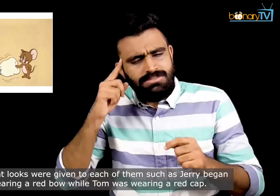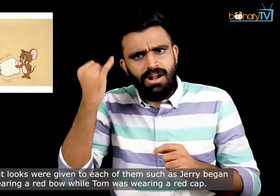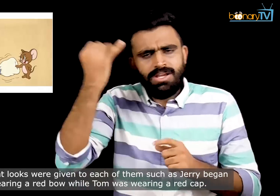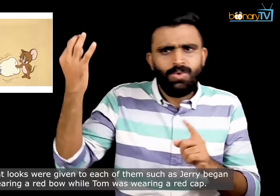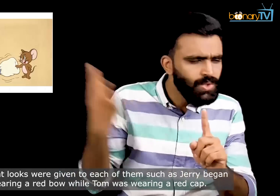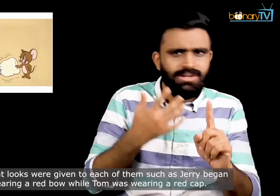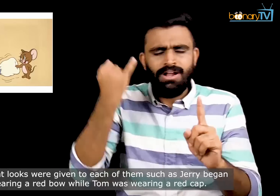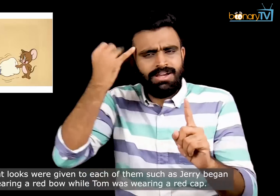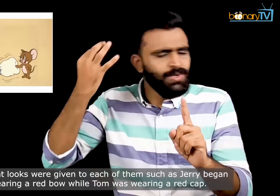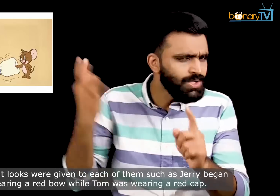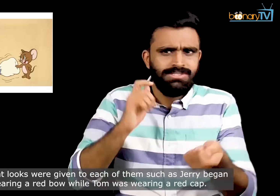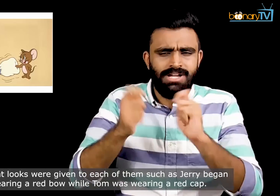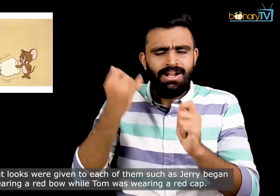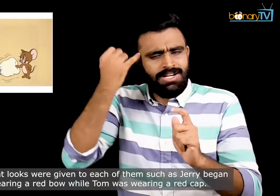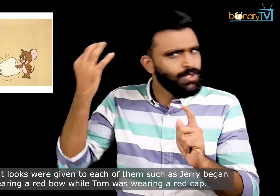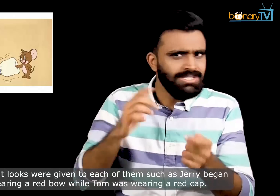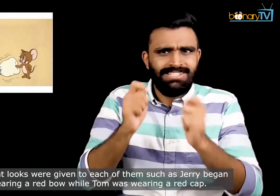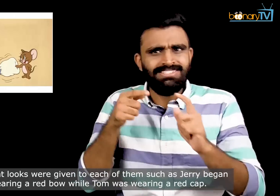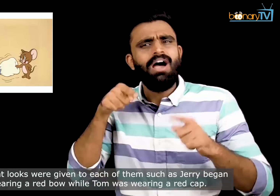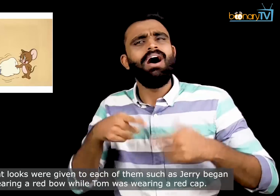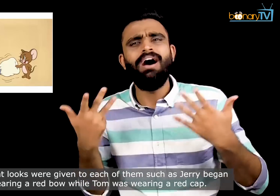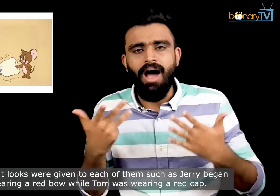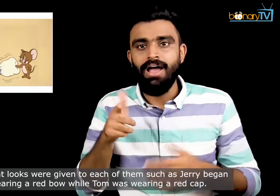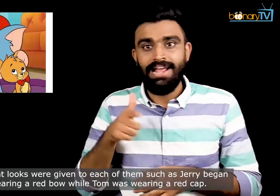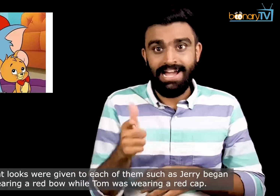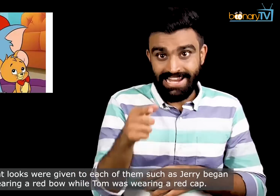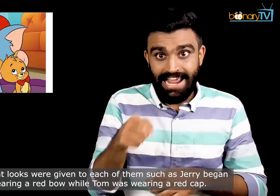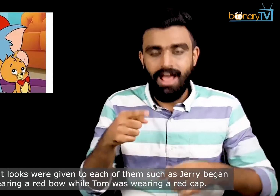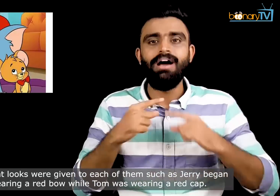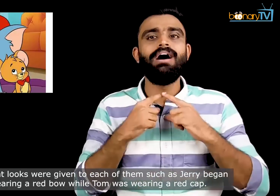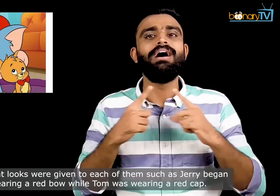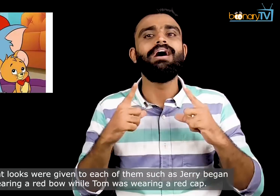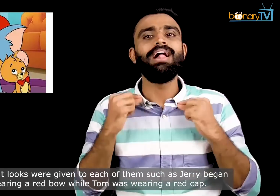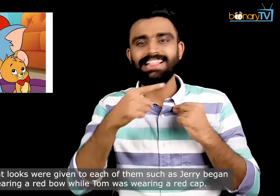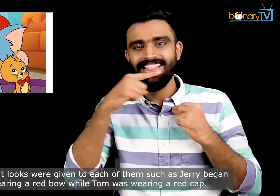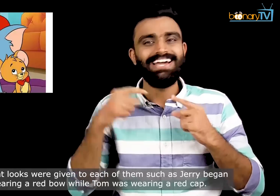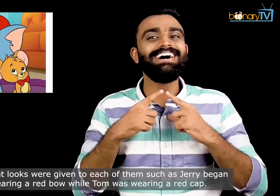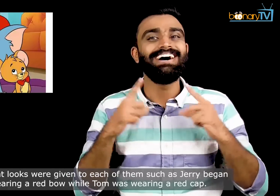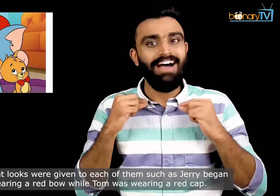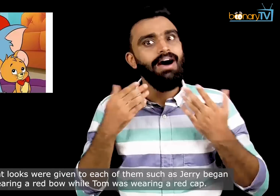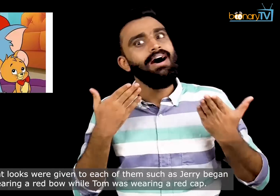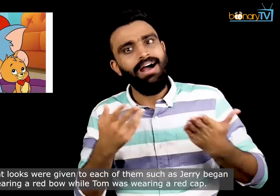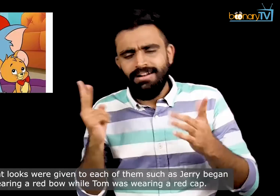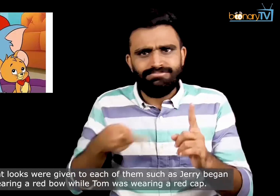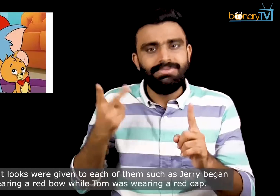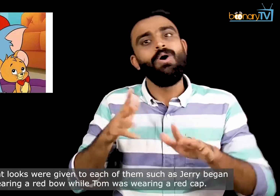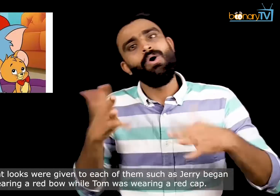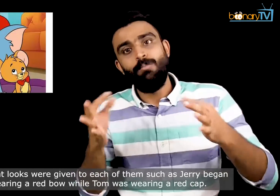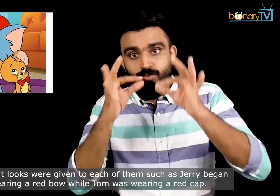of them, such as Jerry began wearing a red bow, while Tom